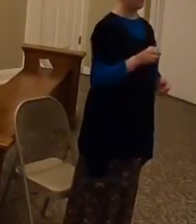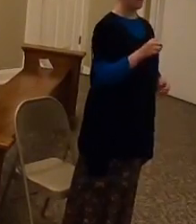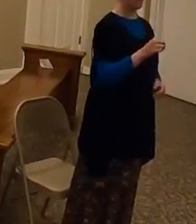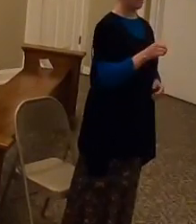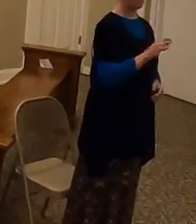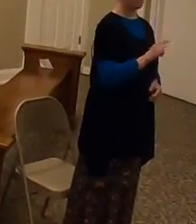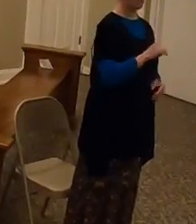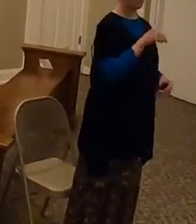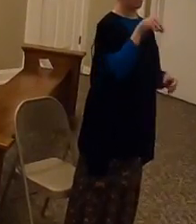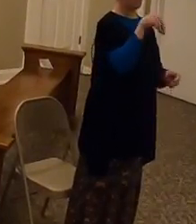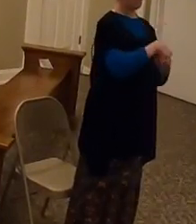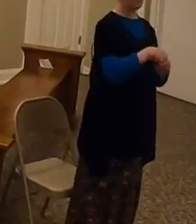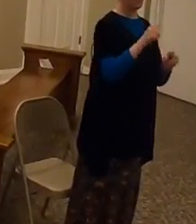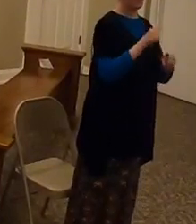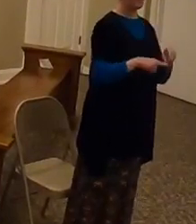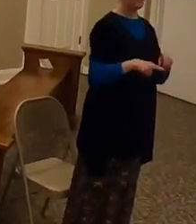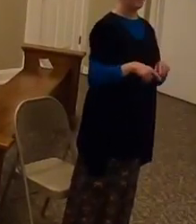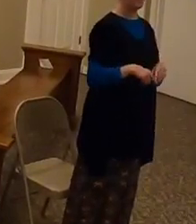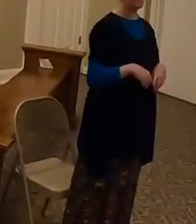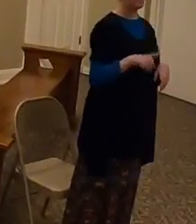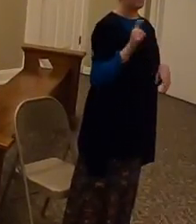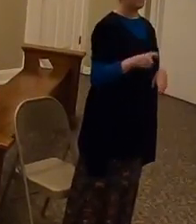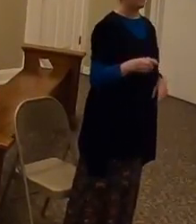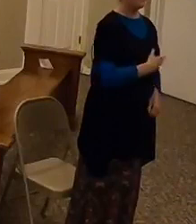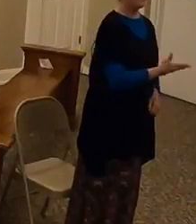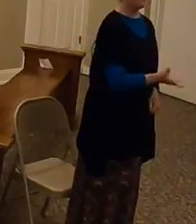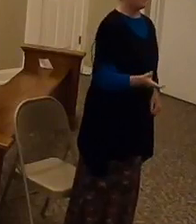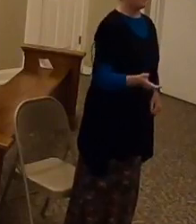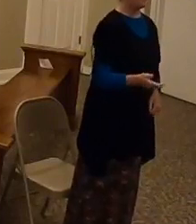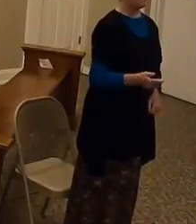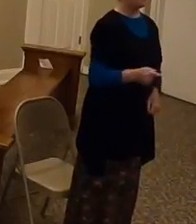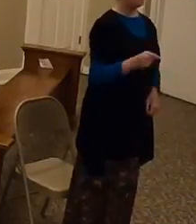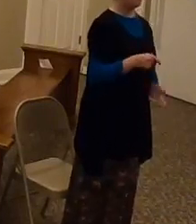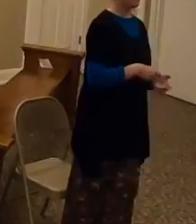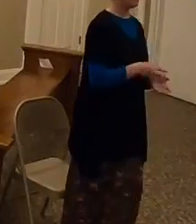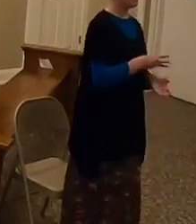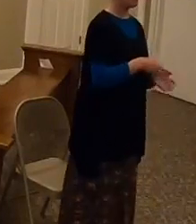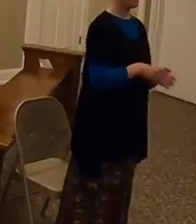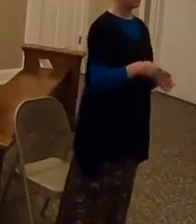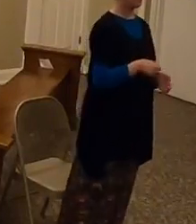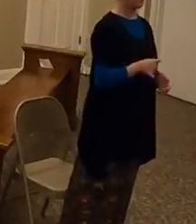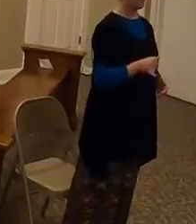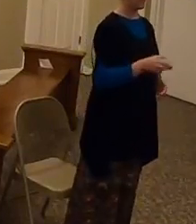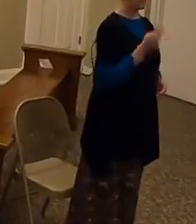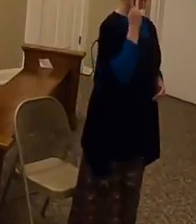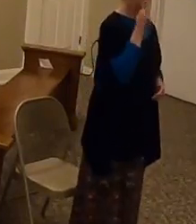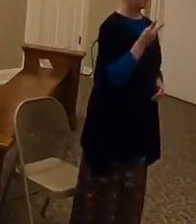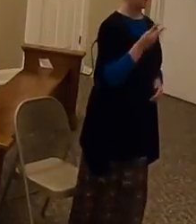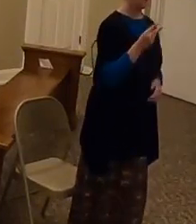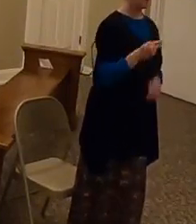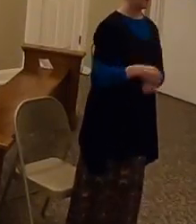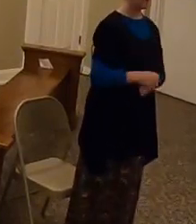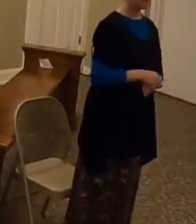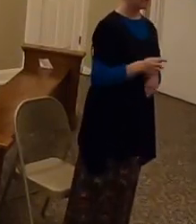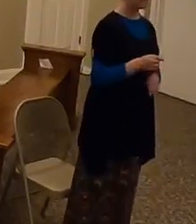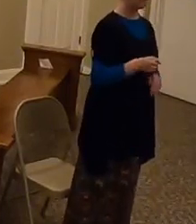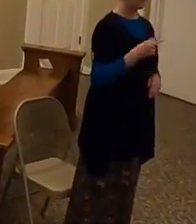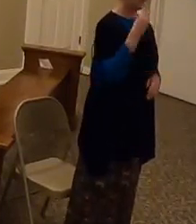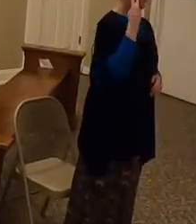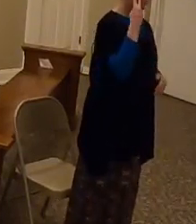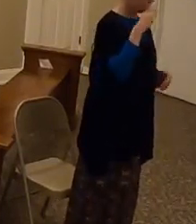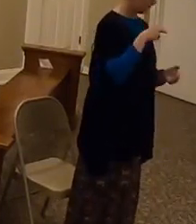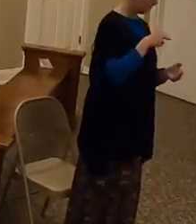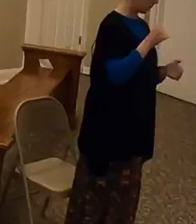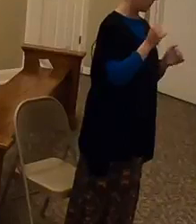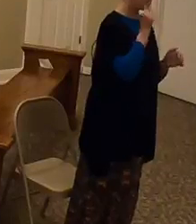hole I'm in. I can't get out of. I really need something else. You know what? This is what they're looking for. The search is